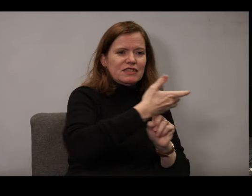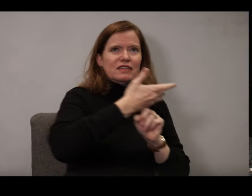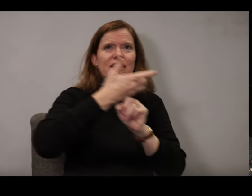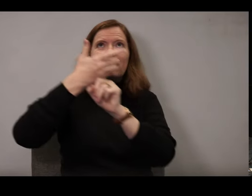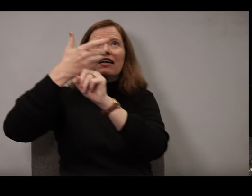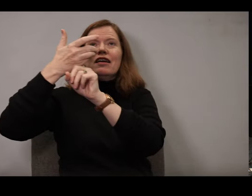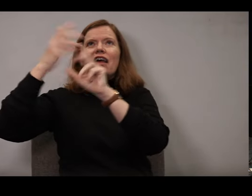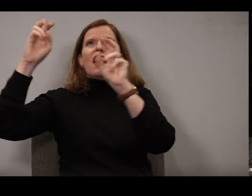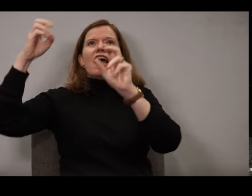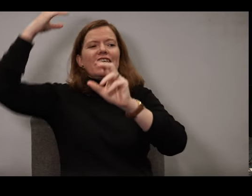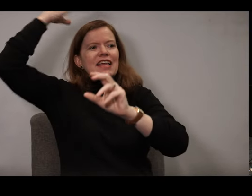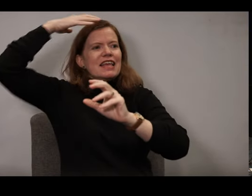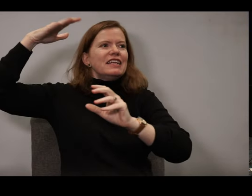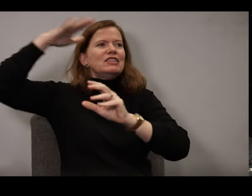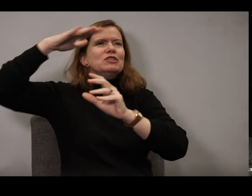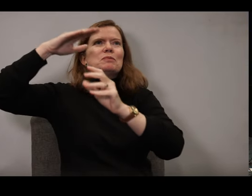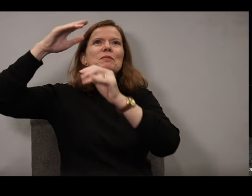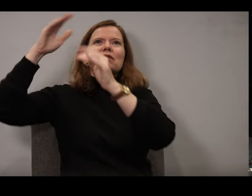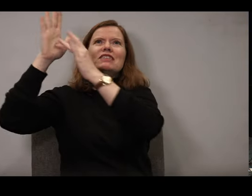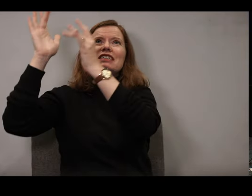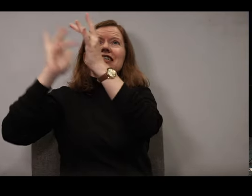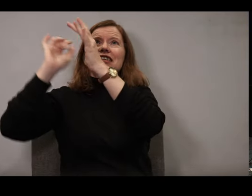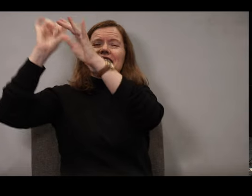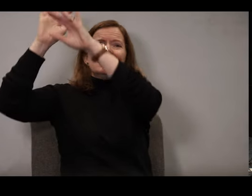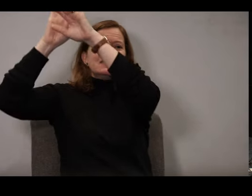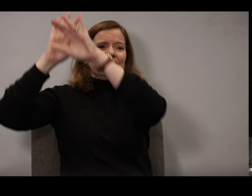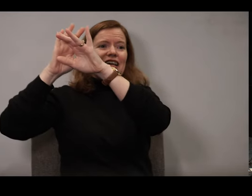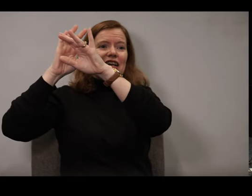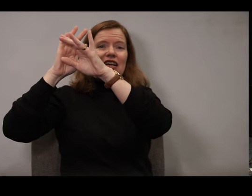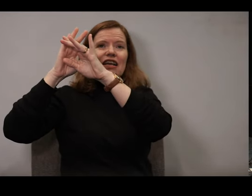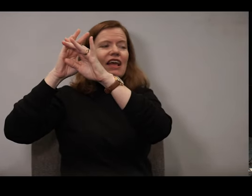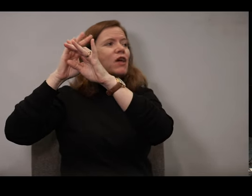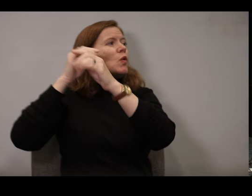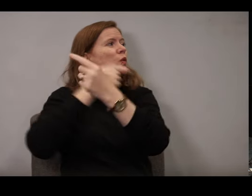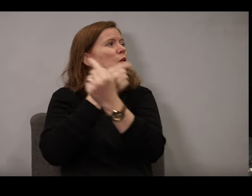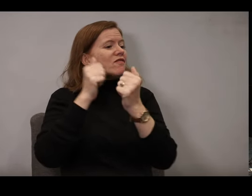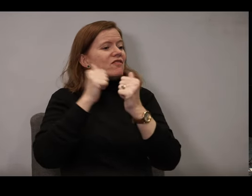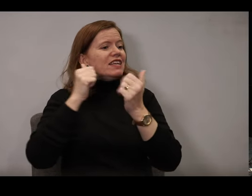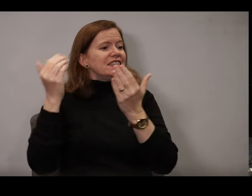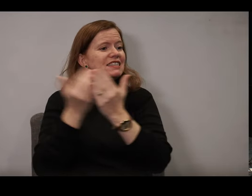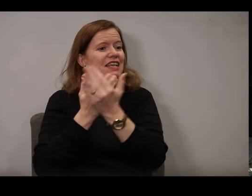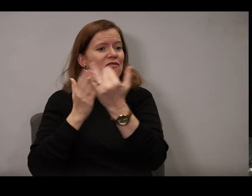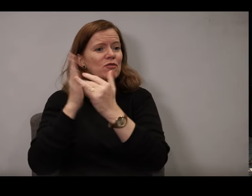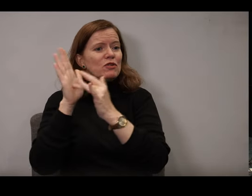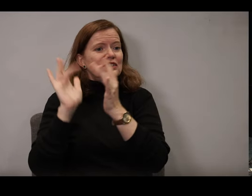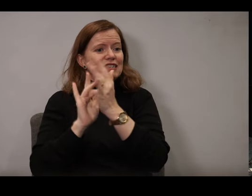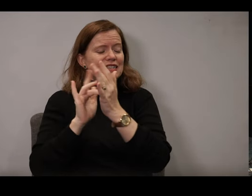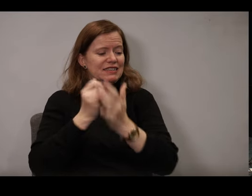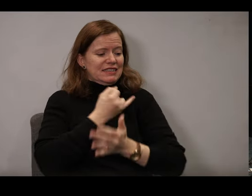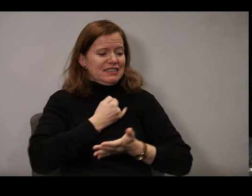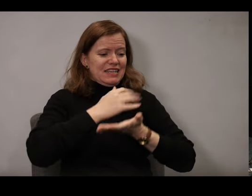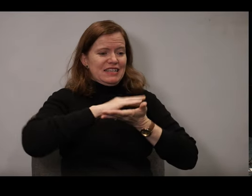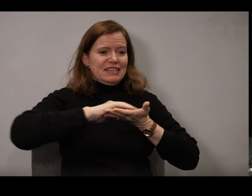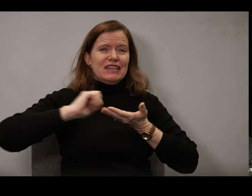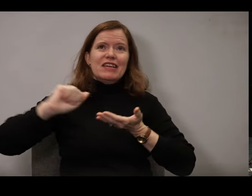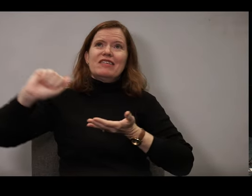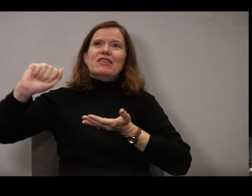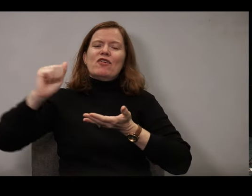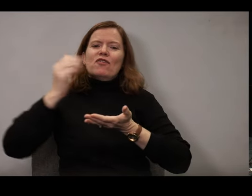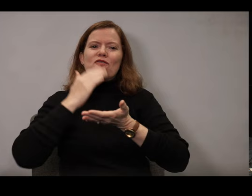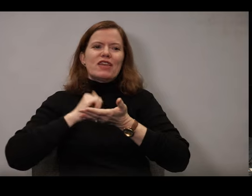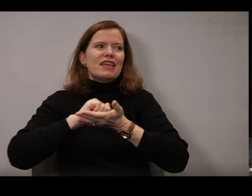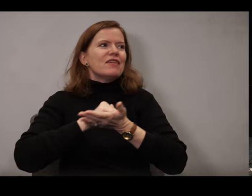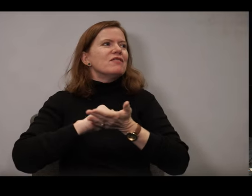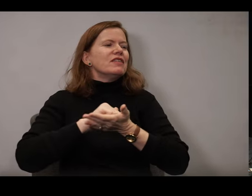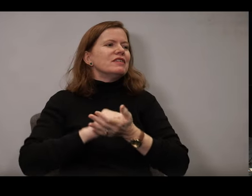kingdom of the Son he loves, in whom we have redemption, the forgiveness of sins." This was their